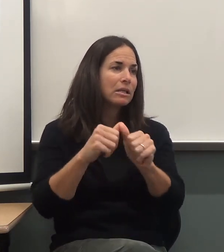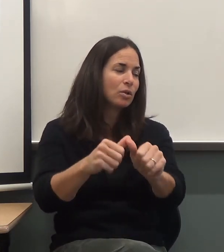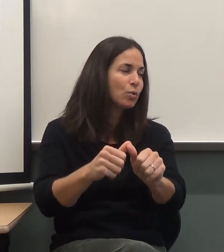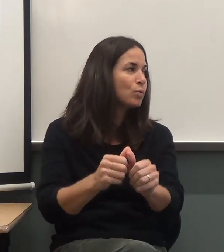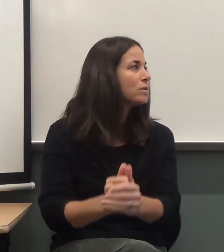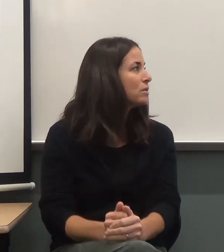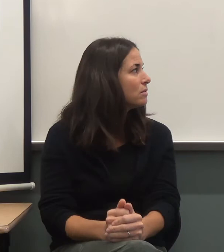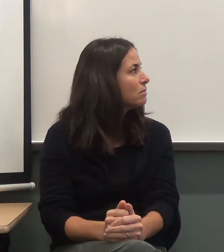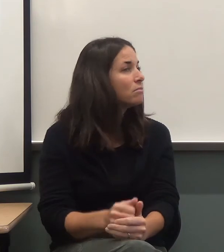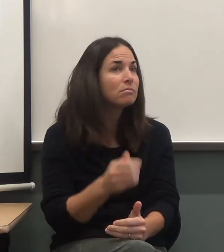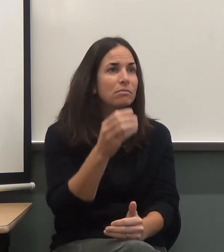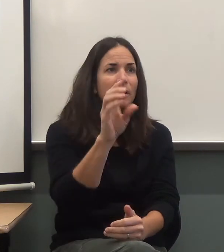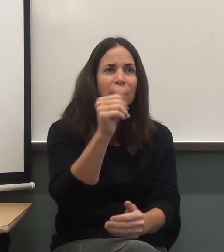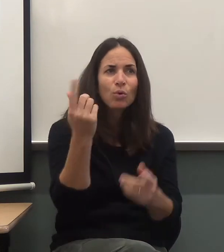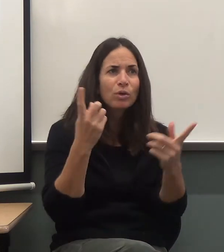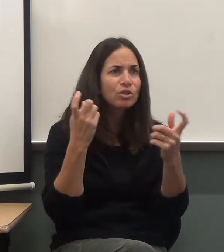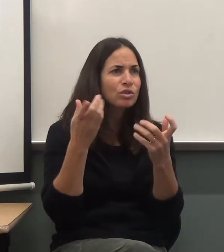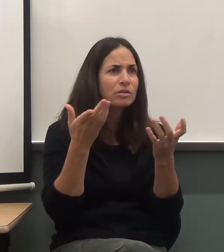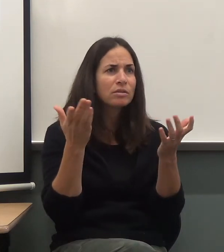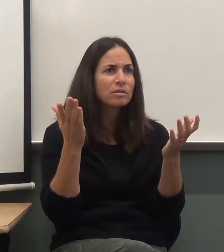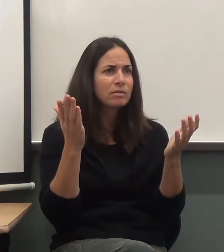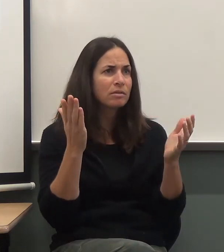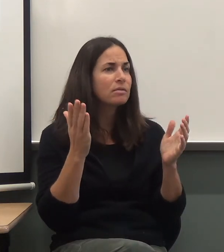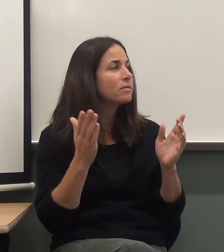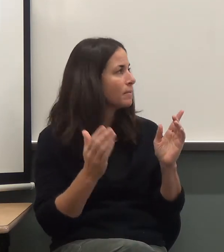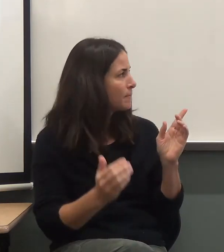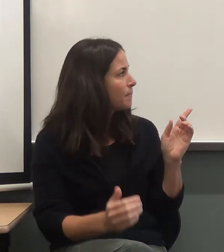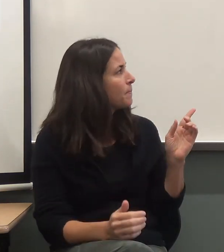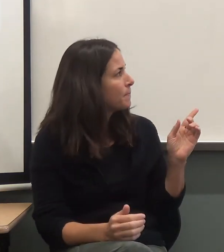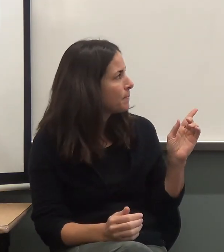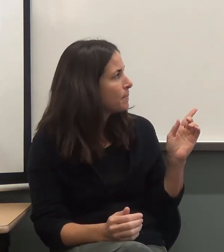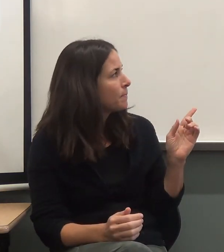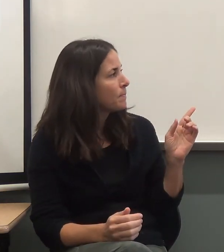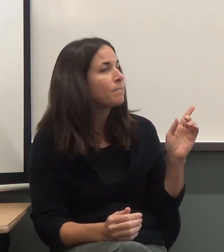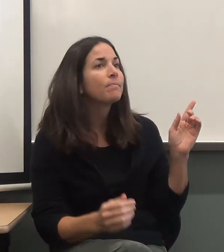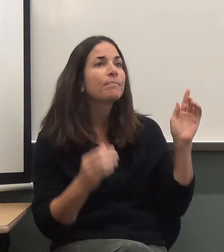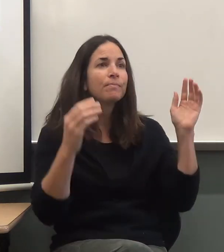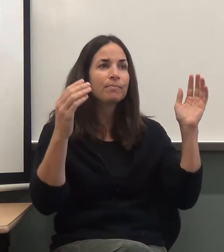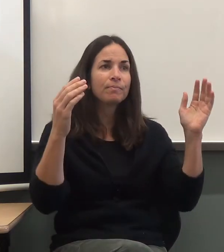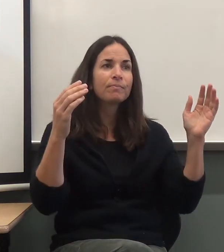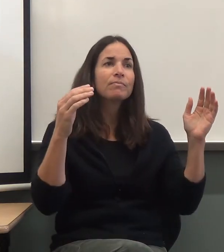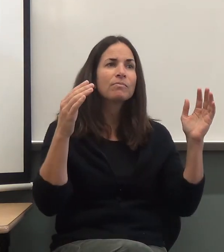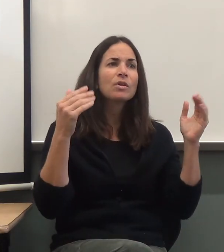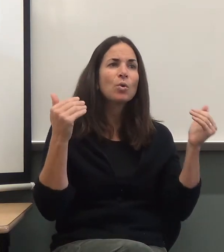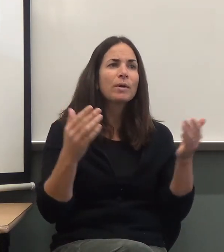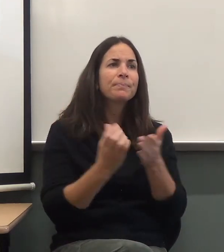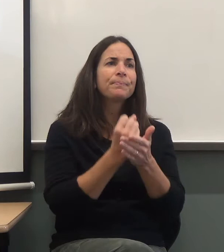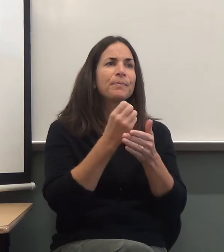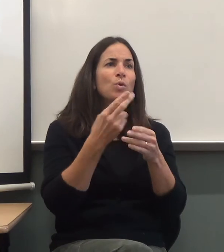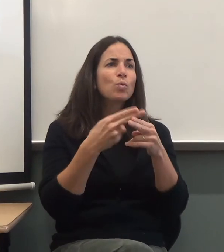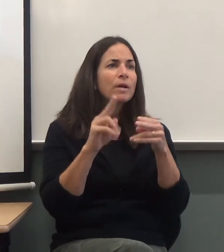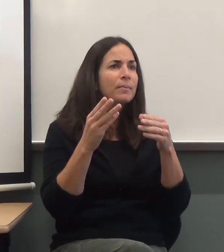Question? No? Okay, we have to learn a couple of different kinds of examples. Let's take a quick break and come back at 12